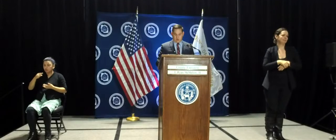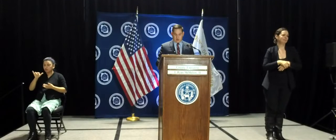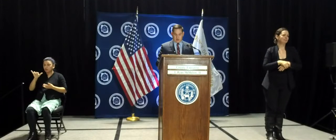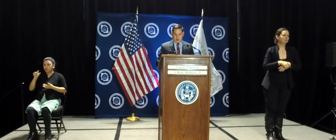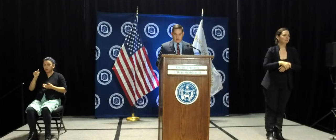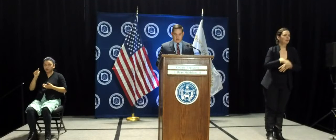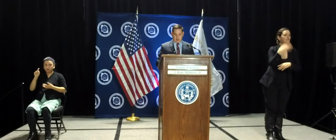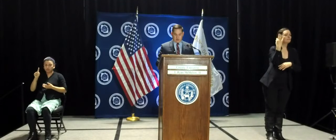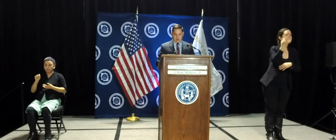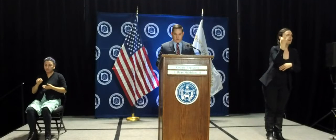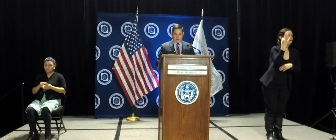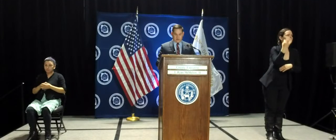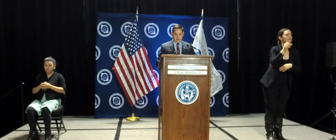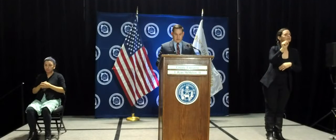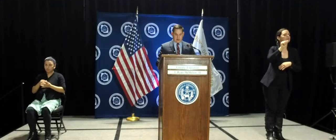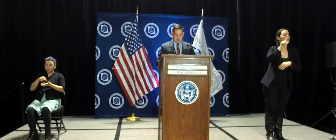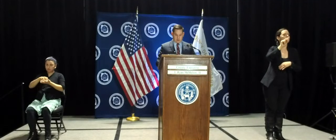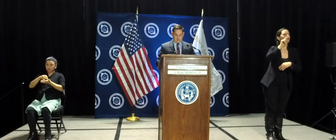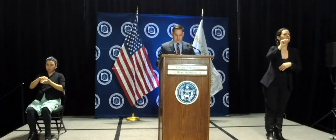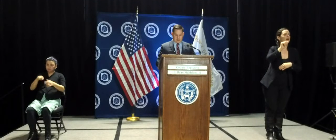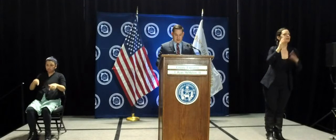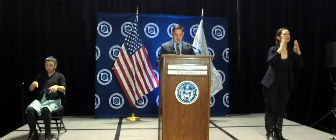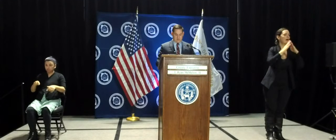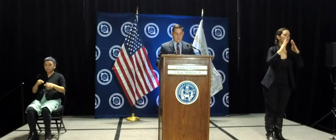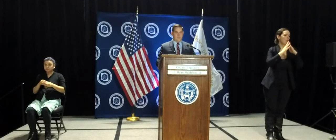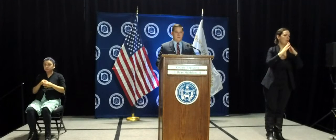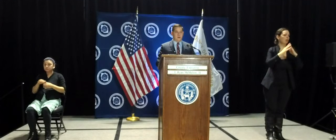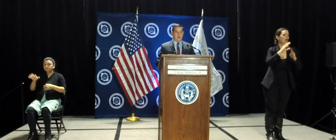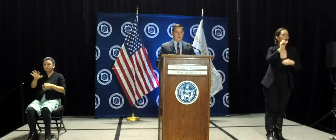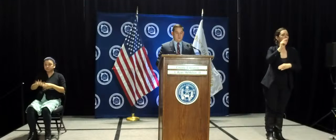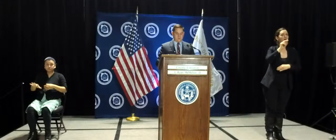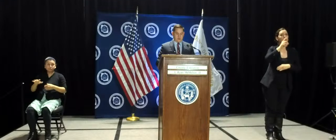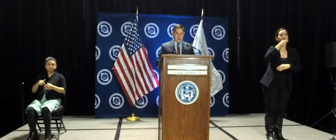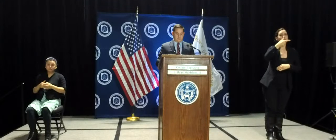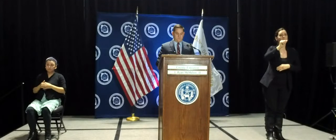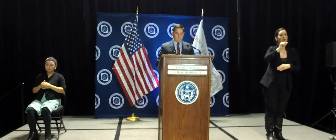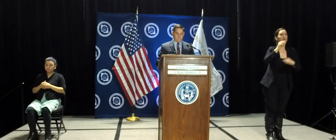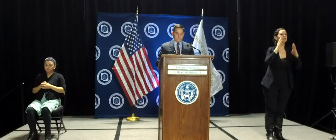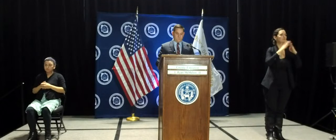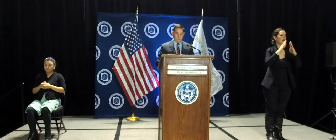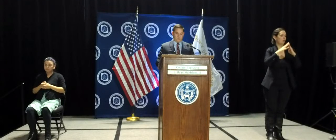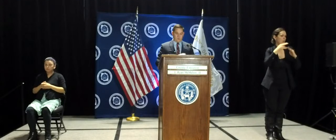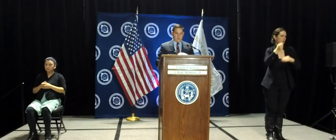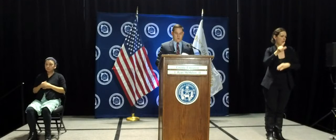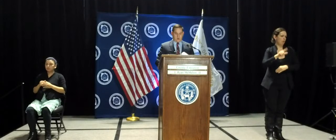pre-register at covid19.ongov.net so this can happen.